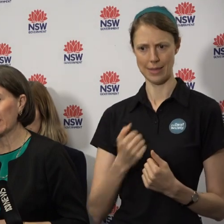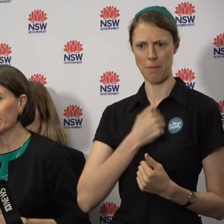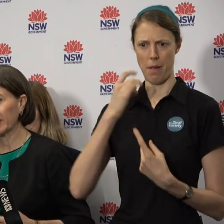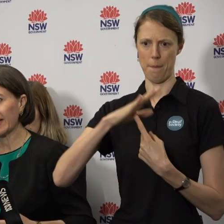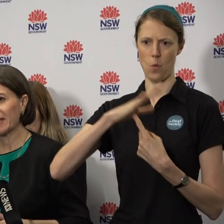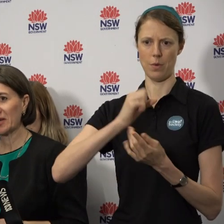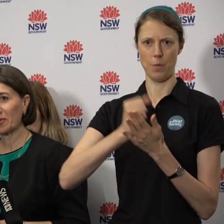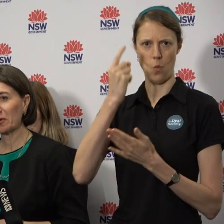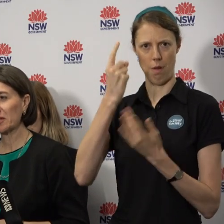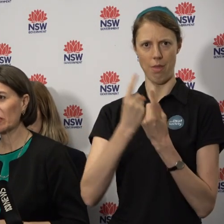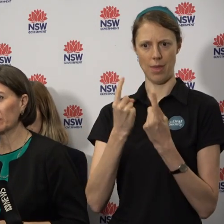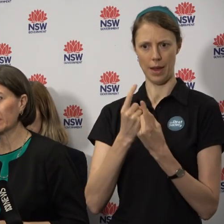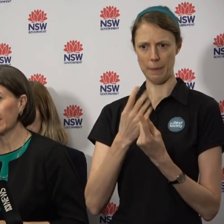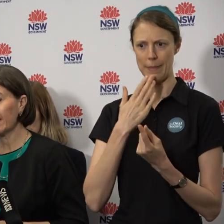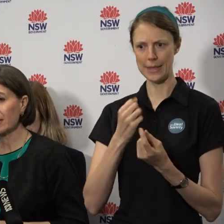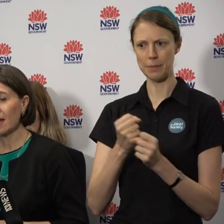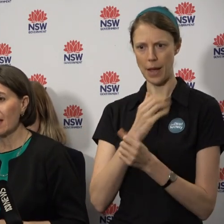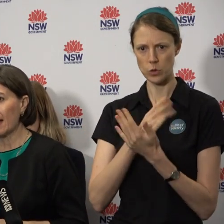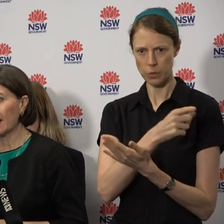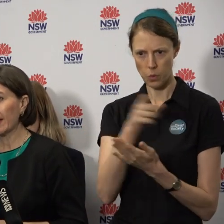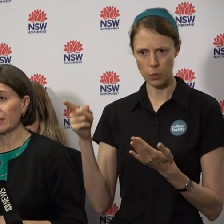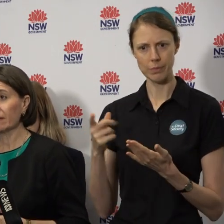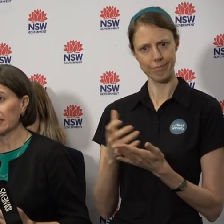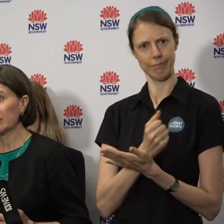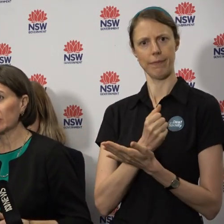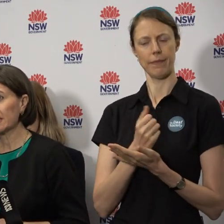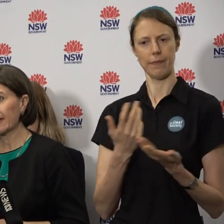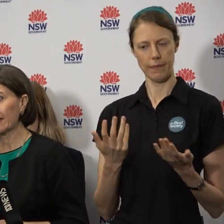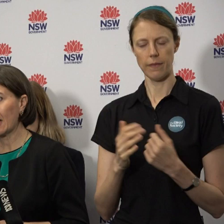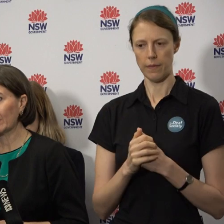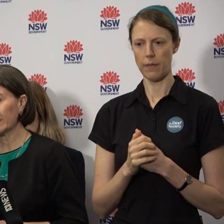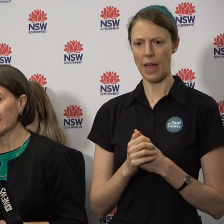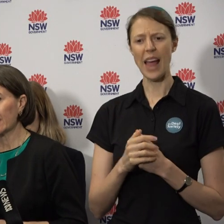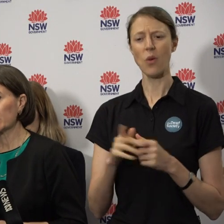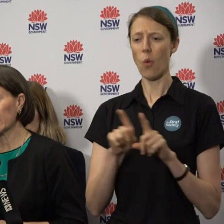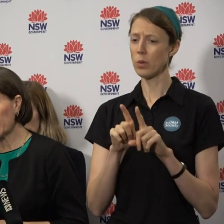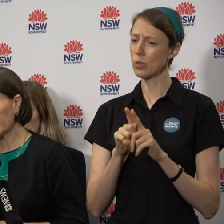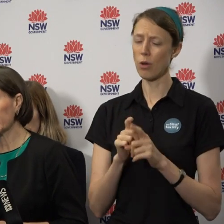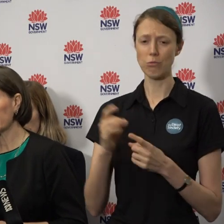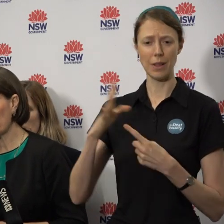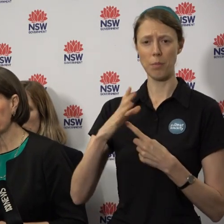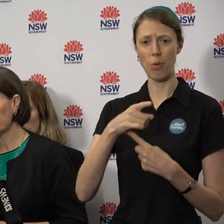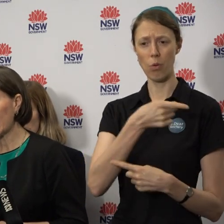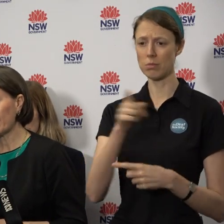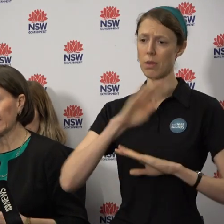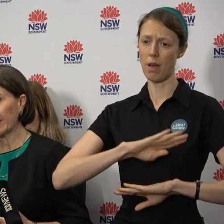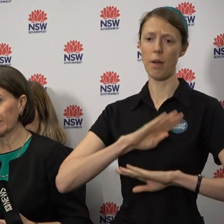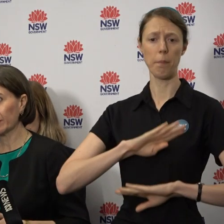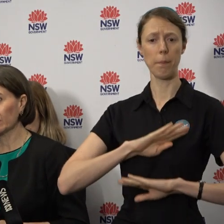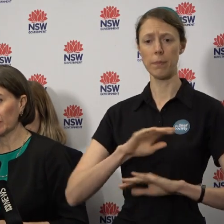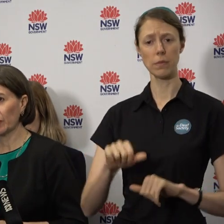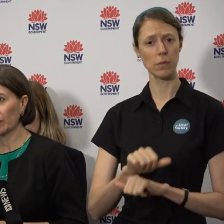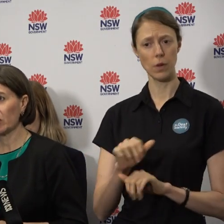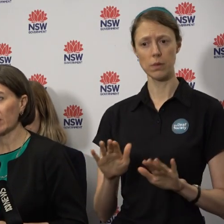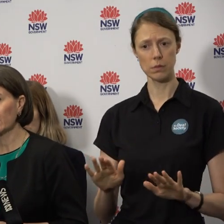sure everybody takes those precautions we've put in place. And to literally stay calm. And it's really important to note that many